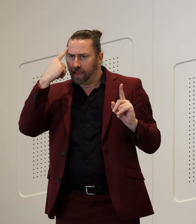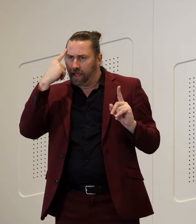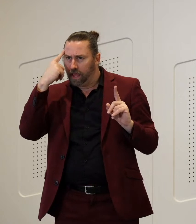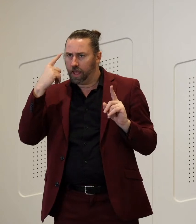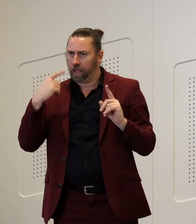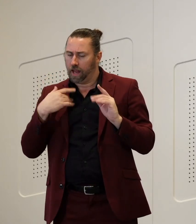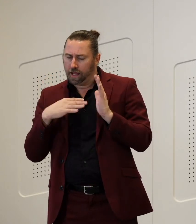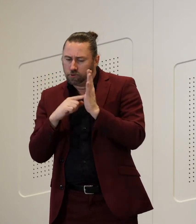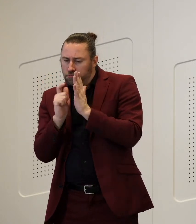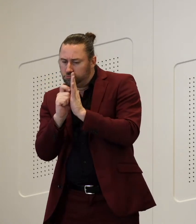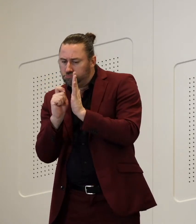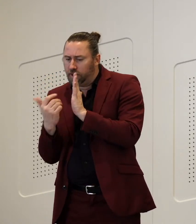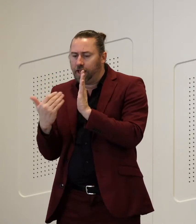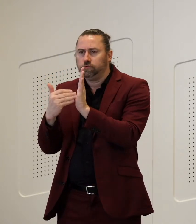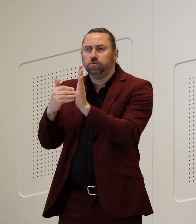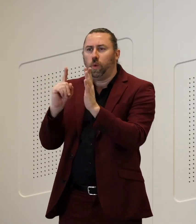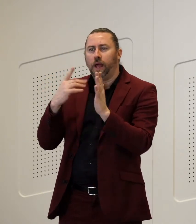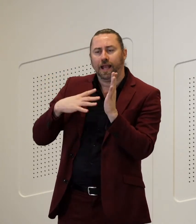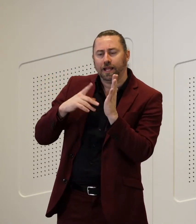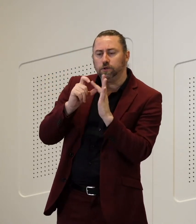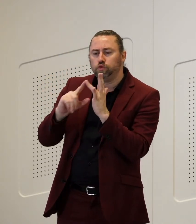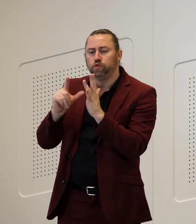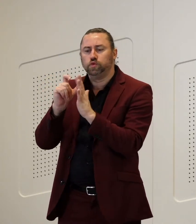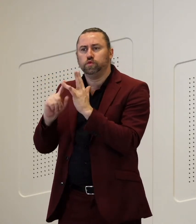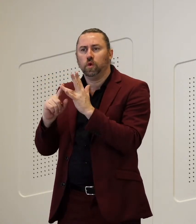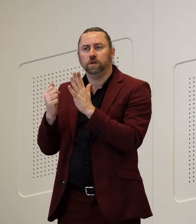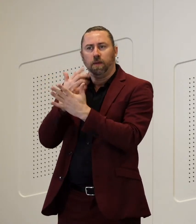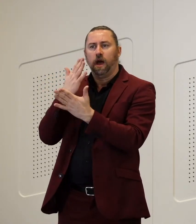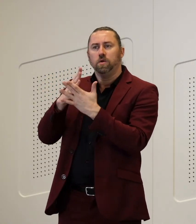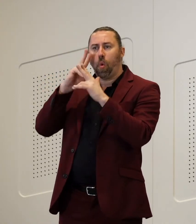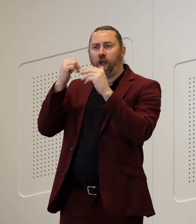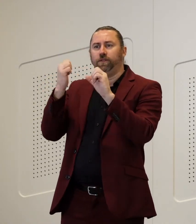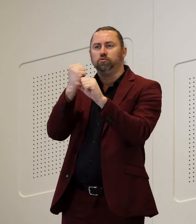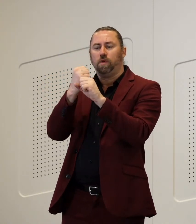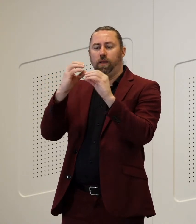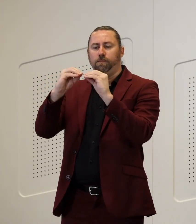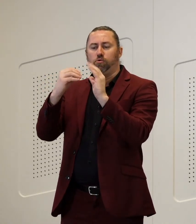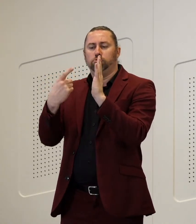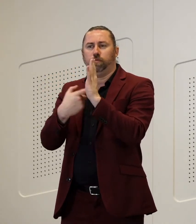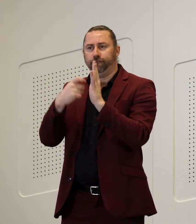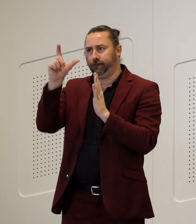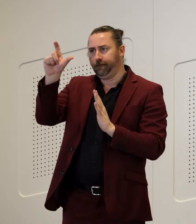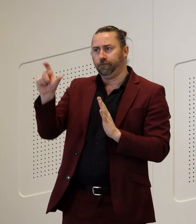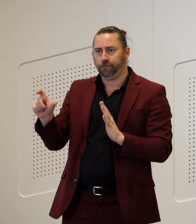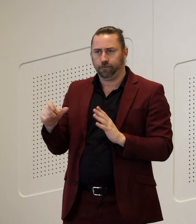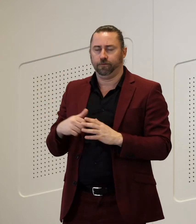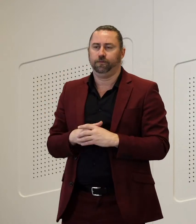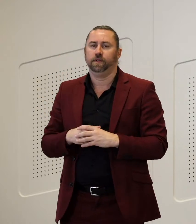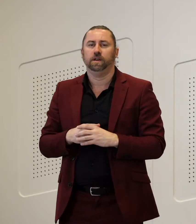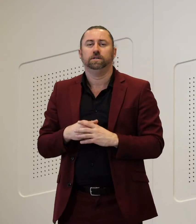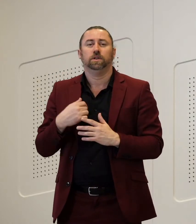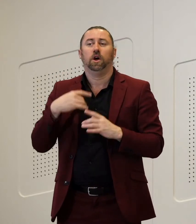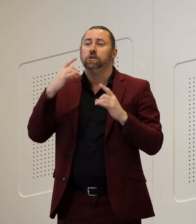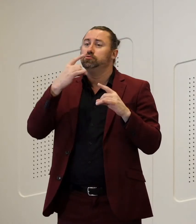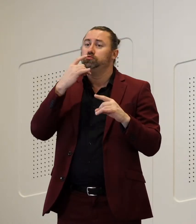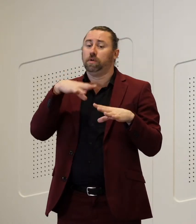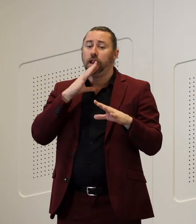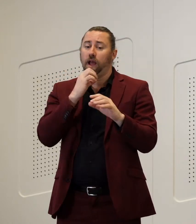are willing to add additional measures. We've asked the Commonwealth to consider incorporating in those additional